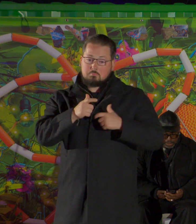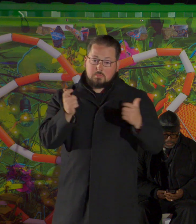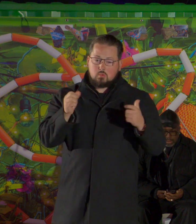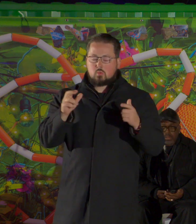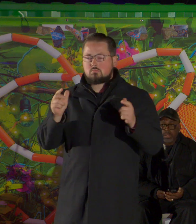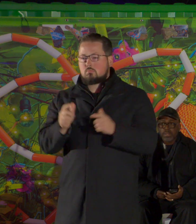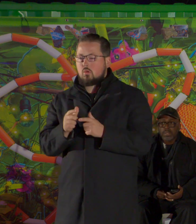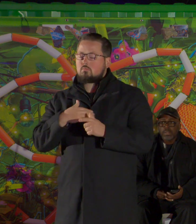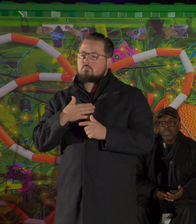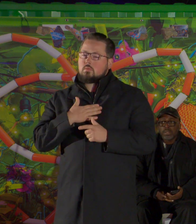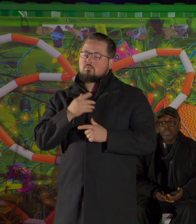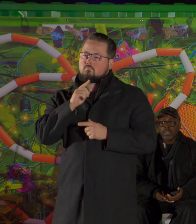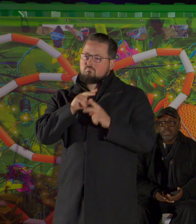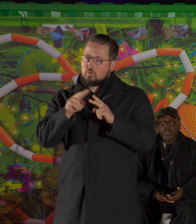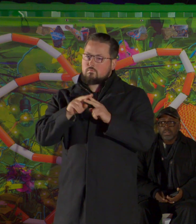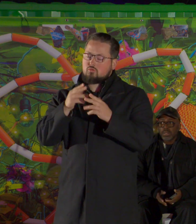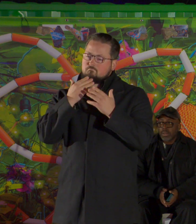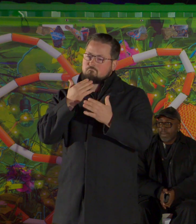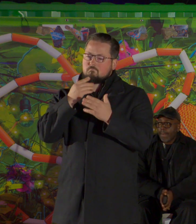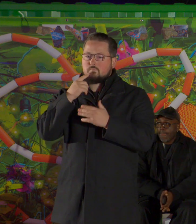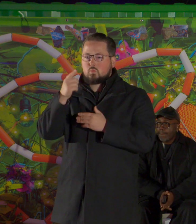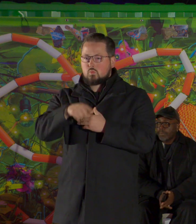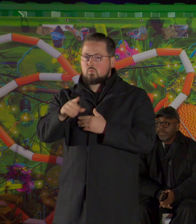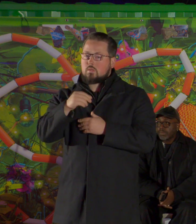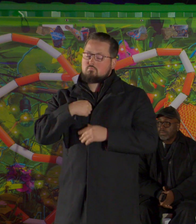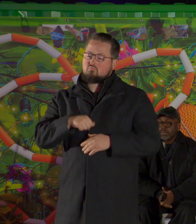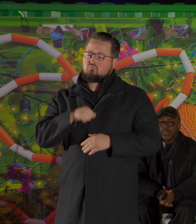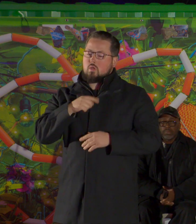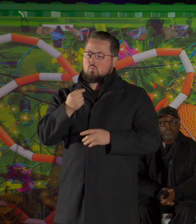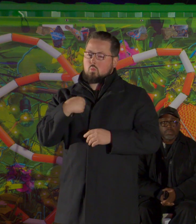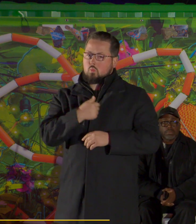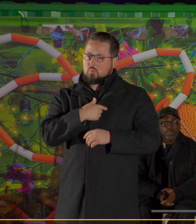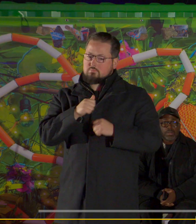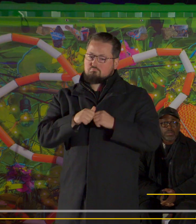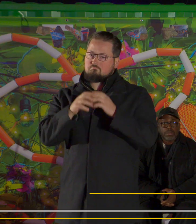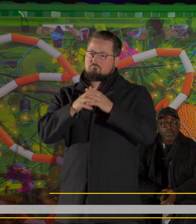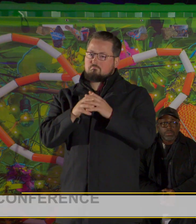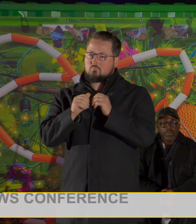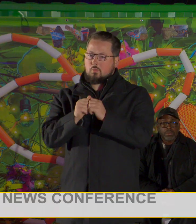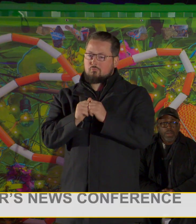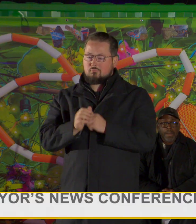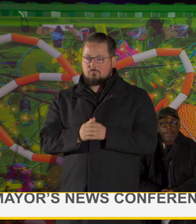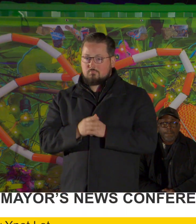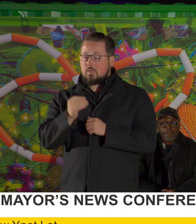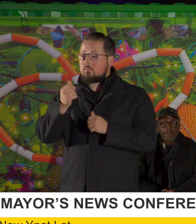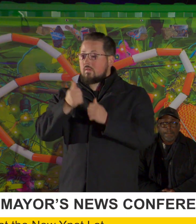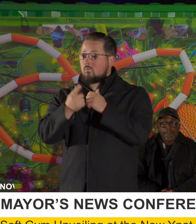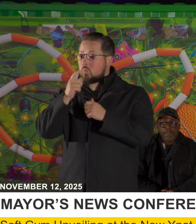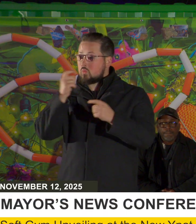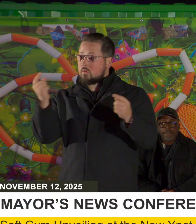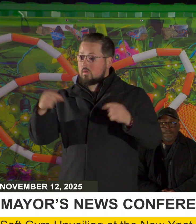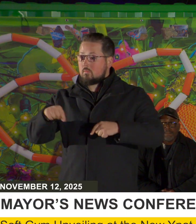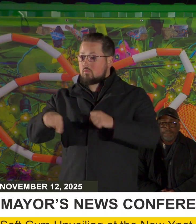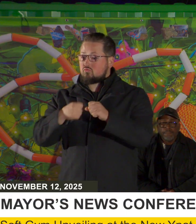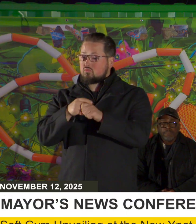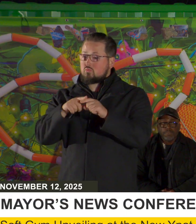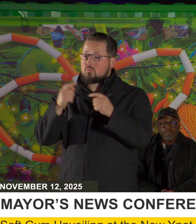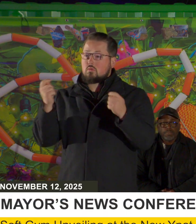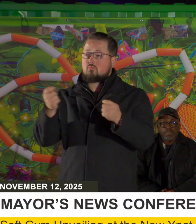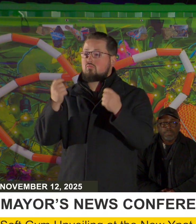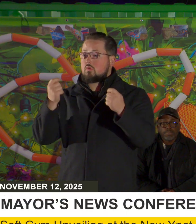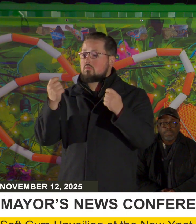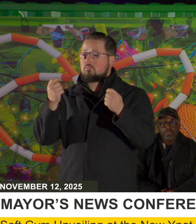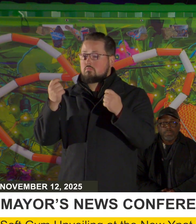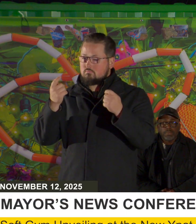deepest gratitude, and I'm proud of what we have pulled off together. And to everyone who has come out this year to celebrate the launch, each new